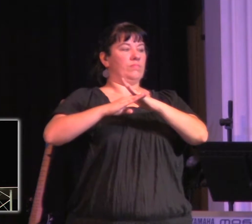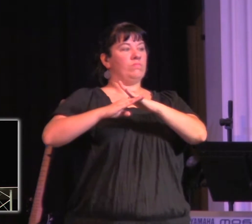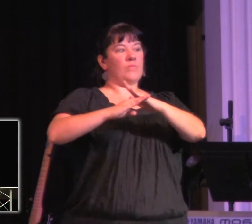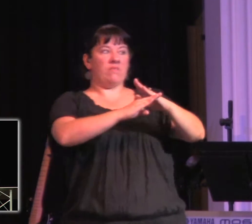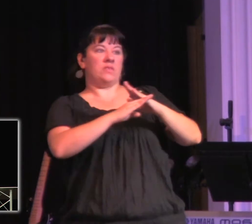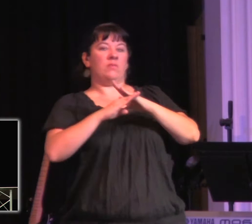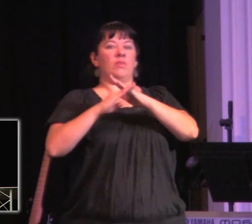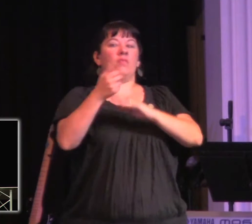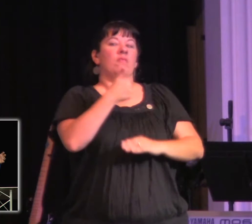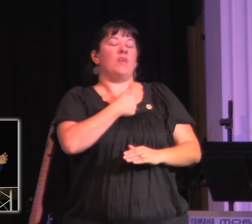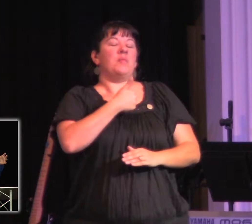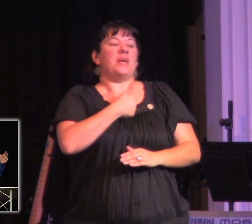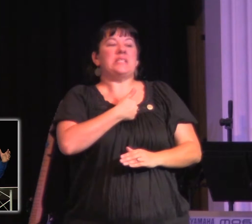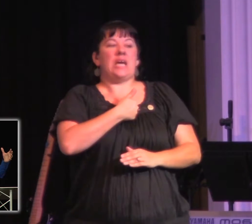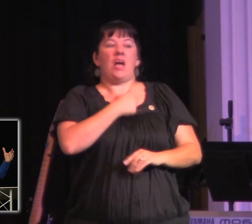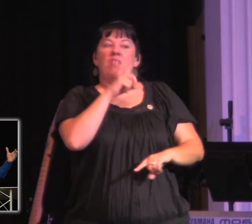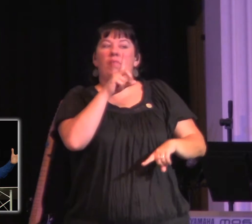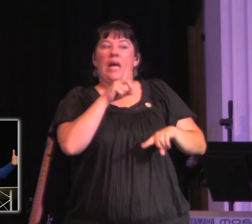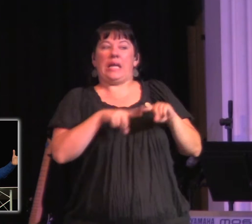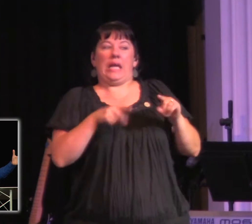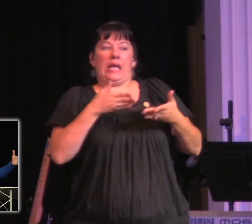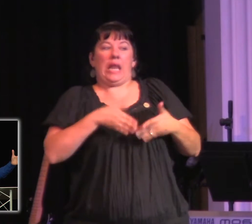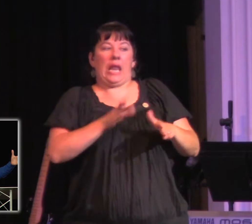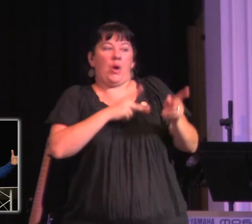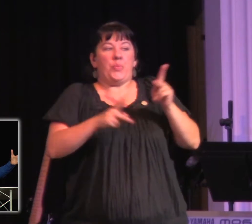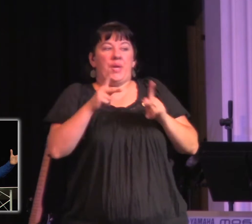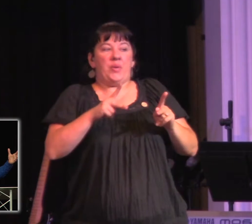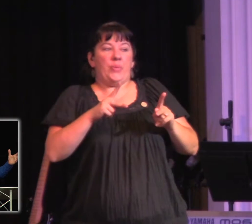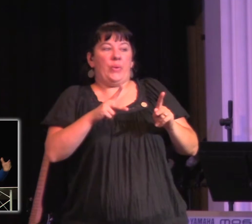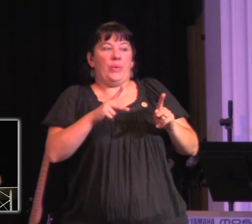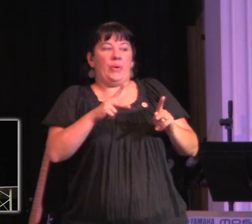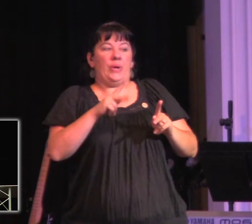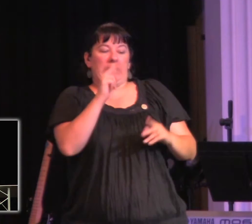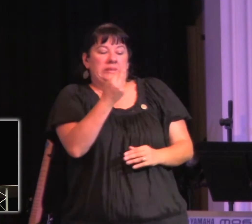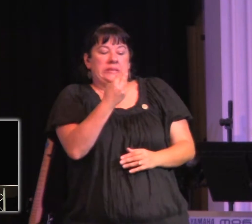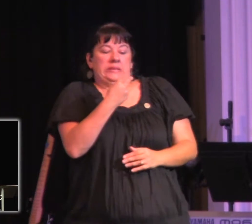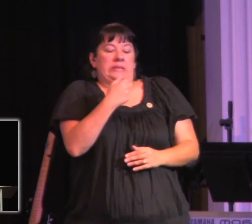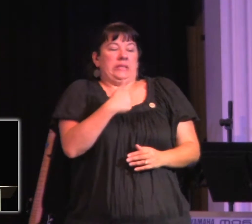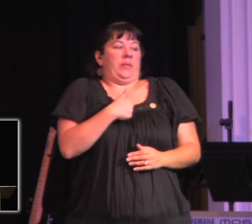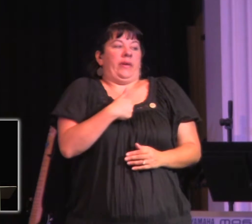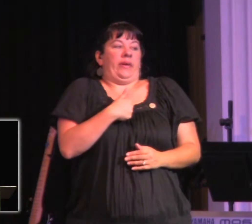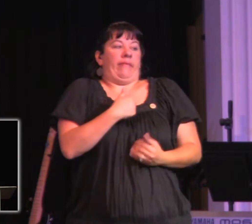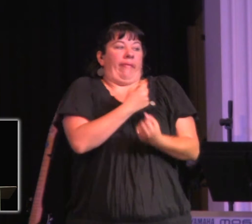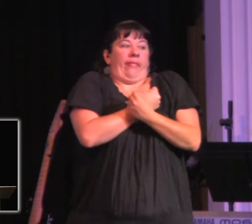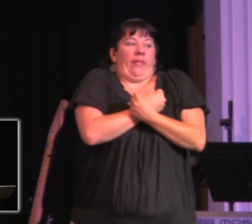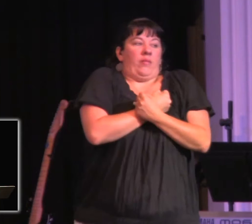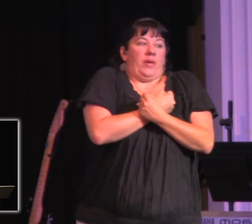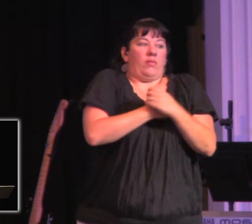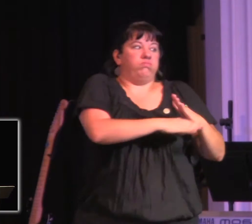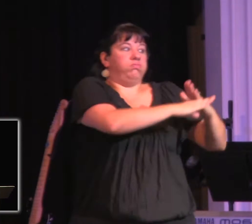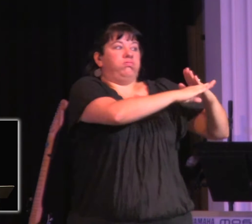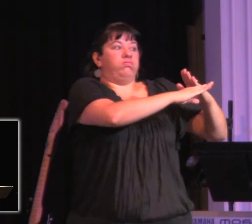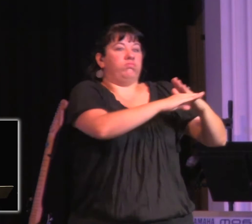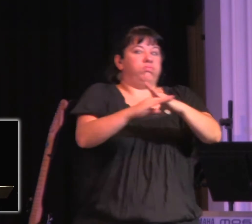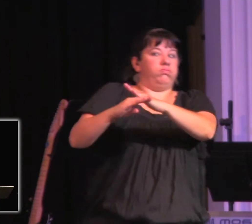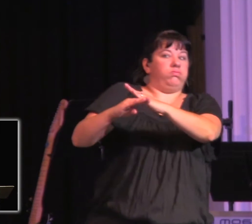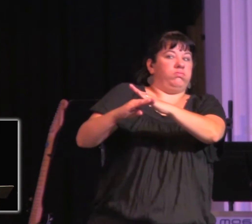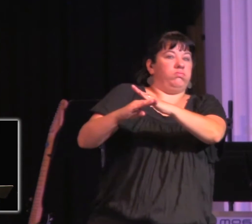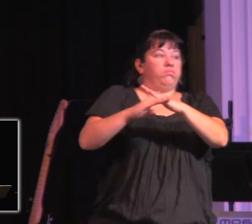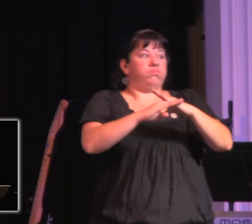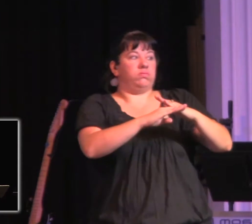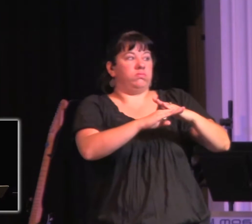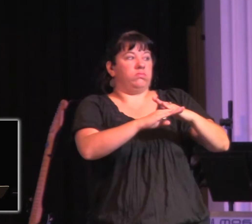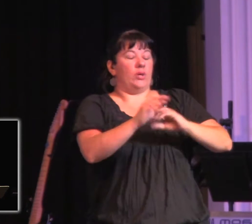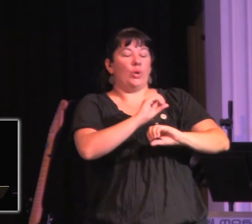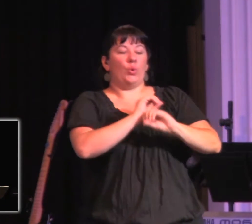it's all because of some brokenness that you've experienced in your life. It'll cause you, even when you try